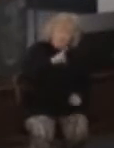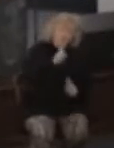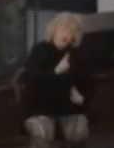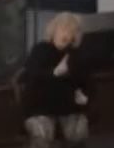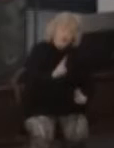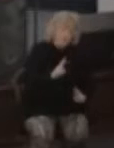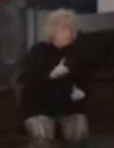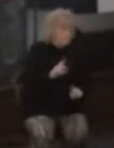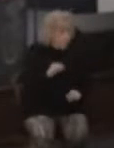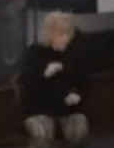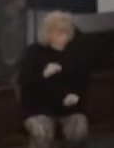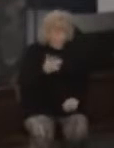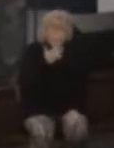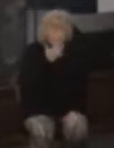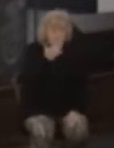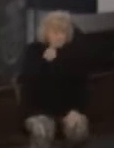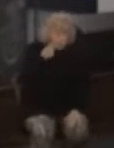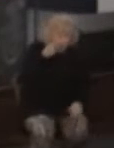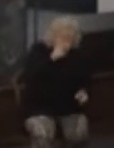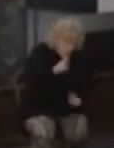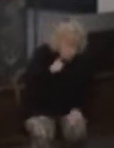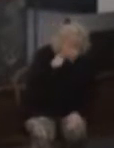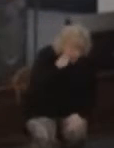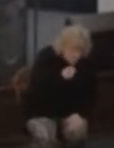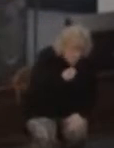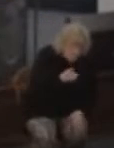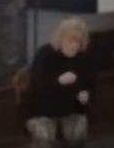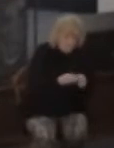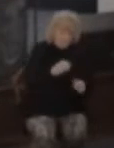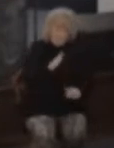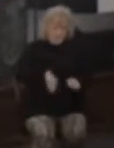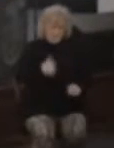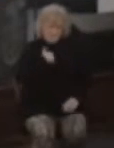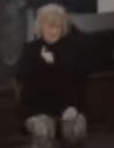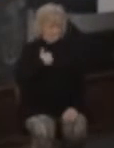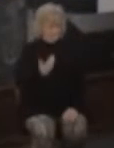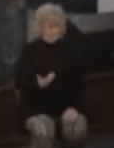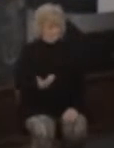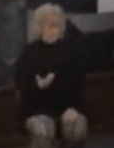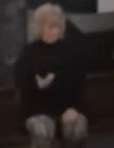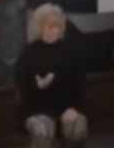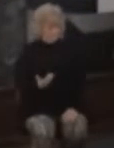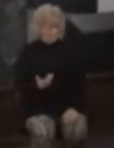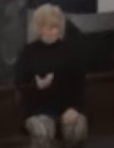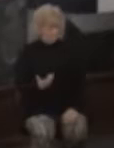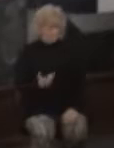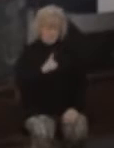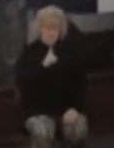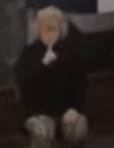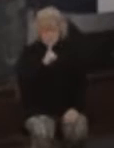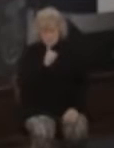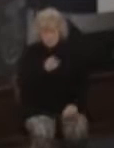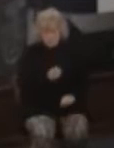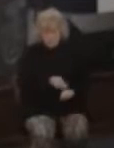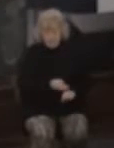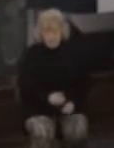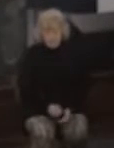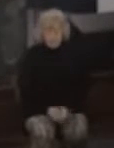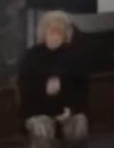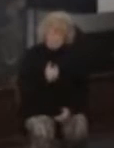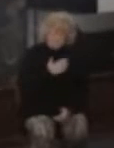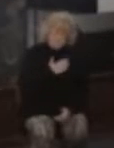actually prefer to honor others above yourself. That's really hard to do, I